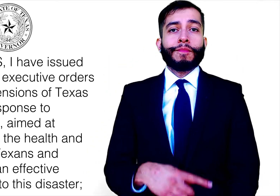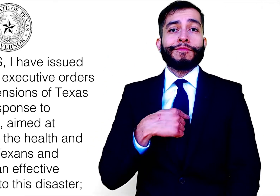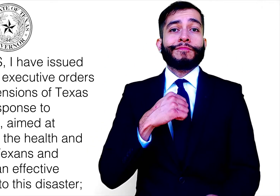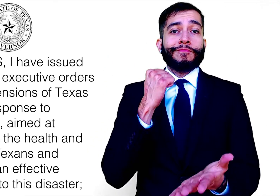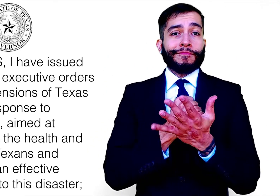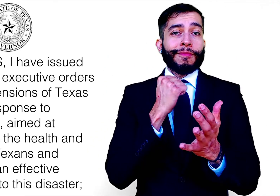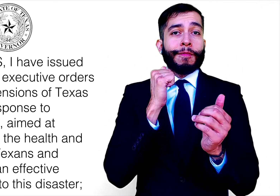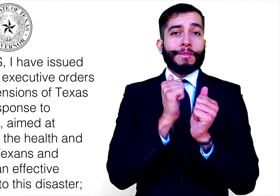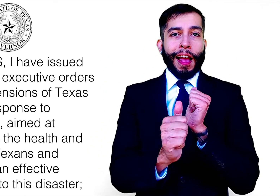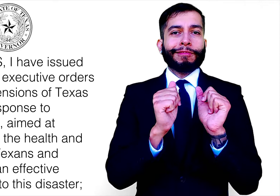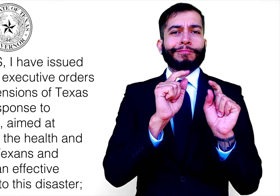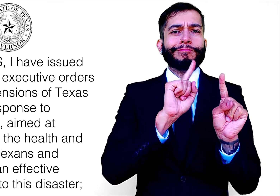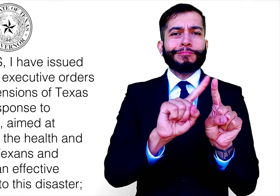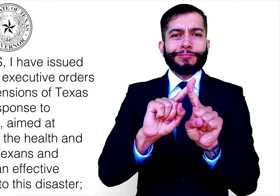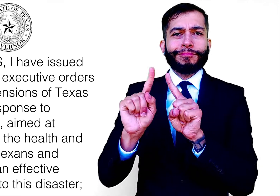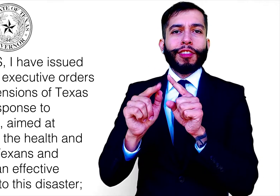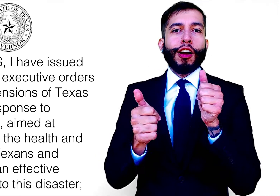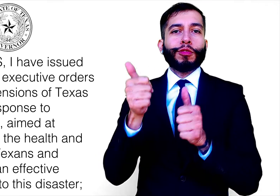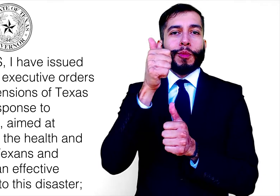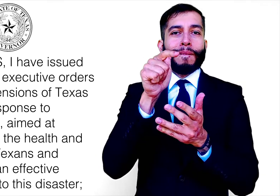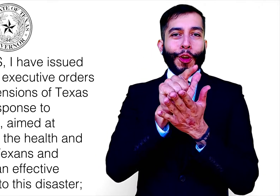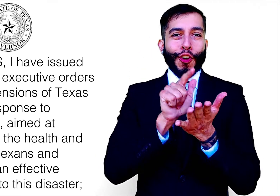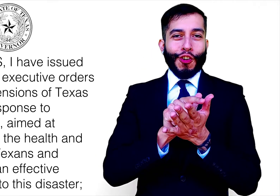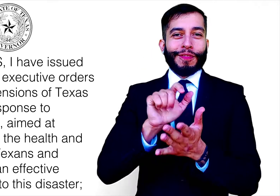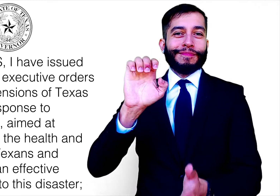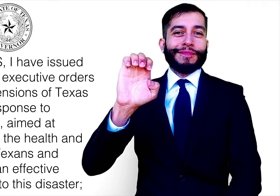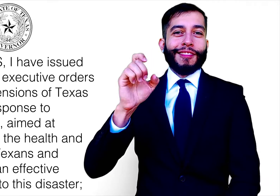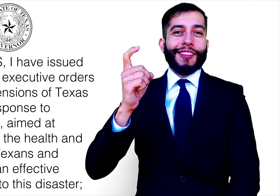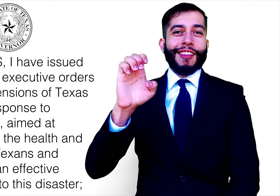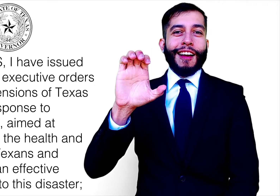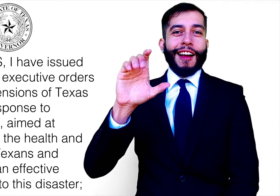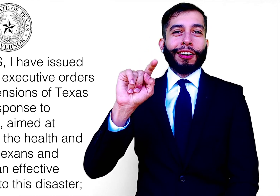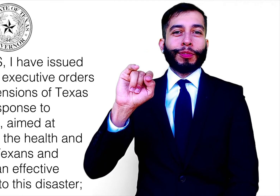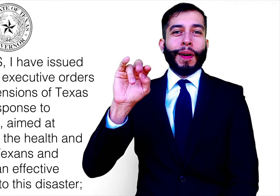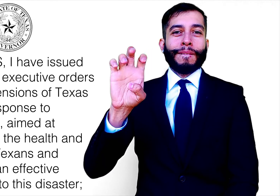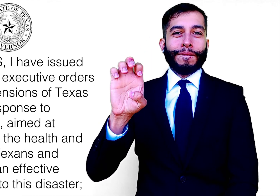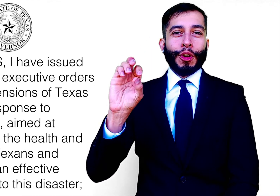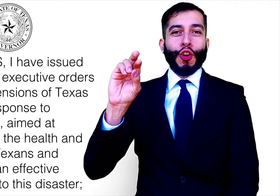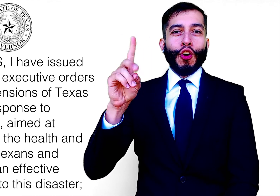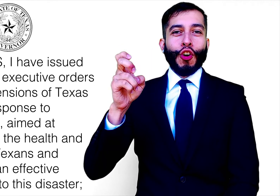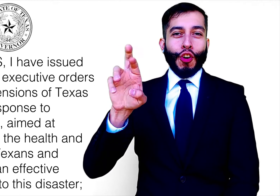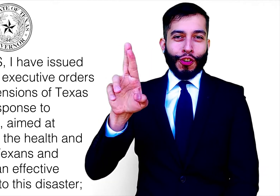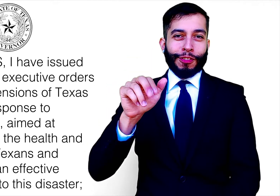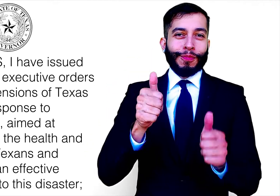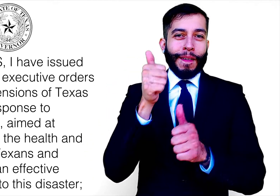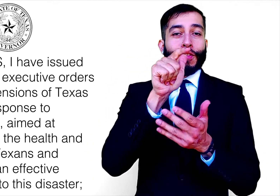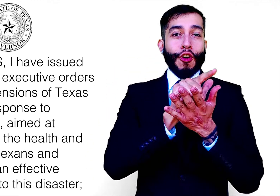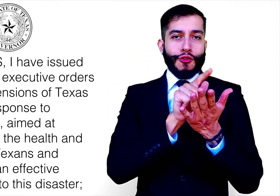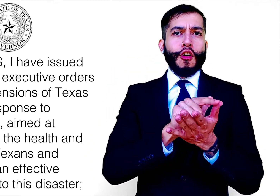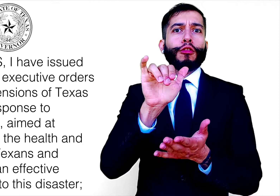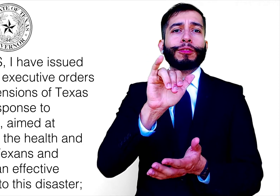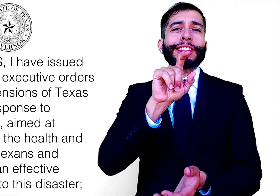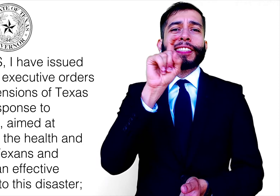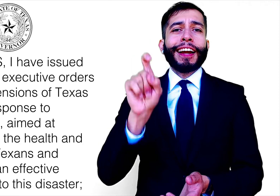And whereas I have issued numerous executive orders and suspensions of Texas laws in response